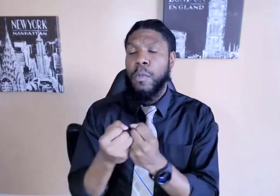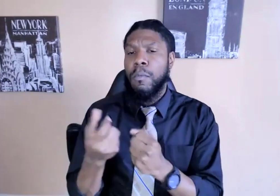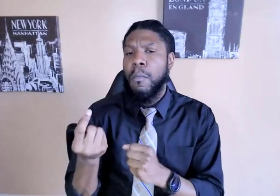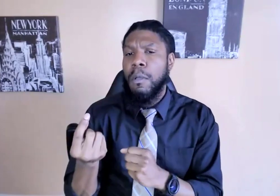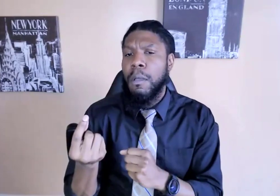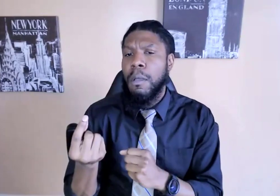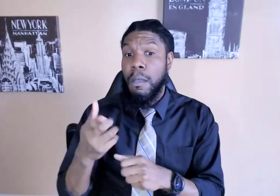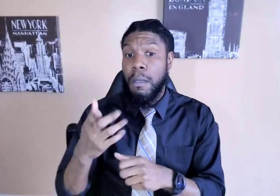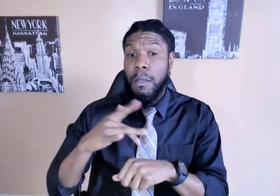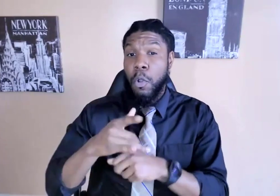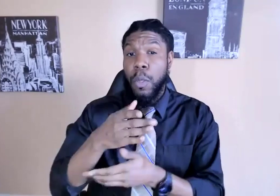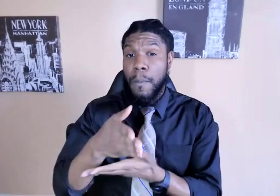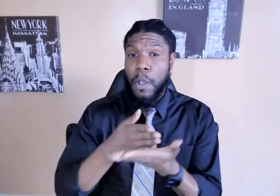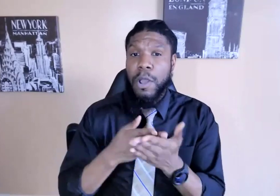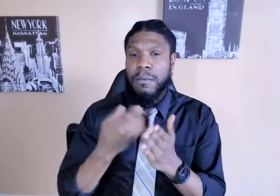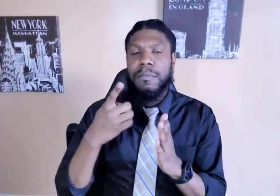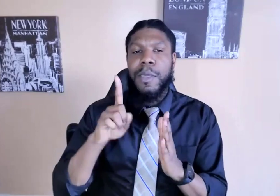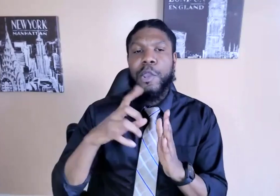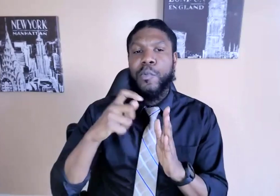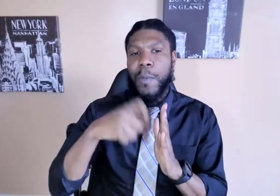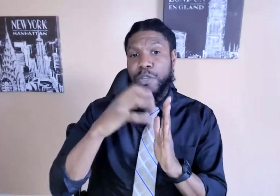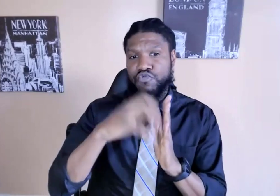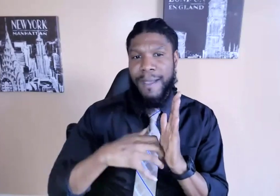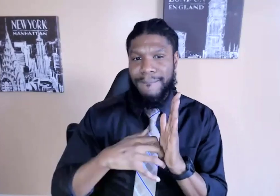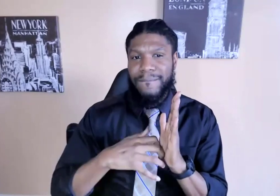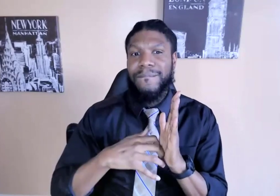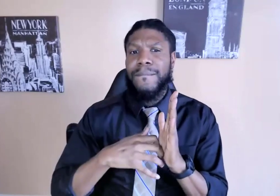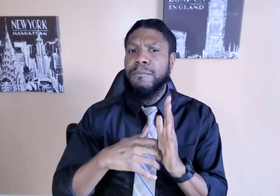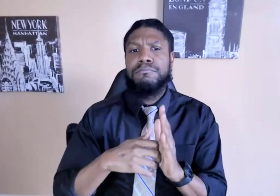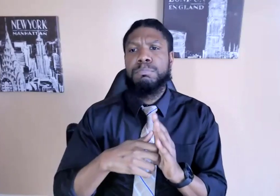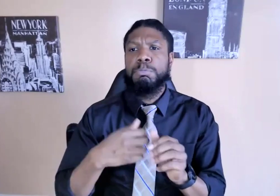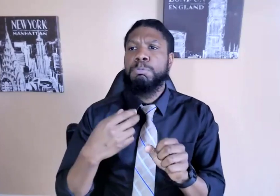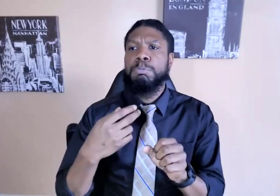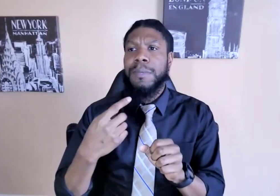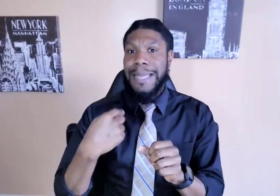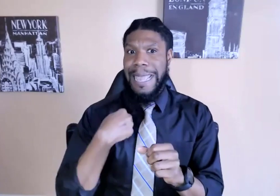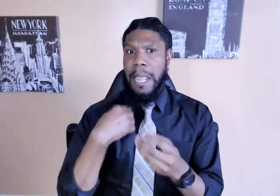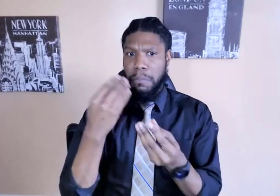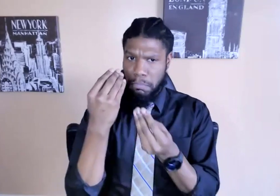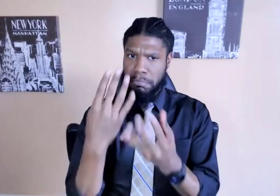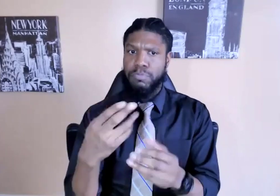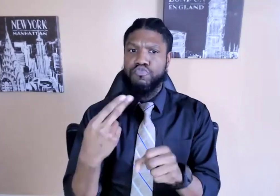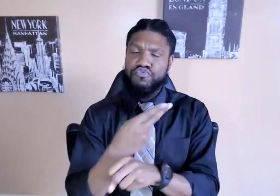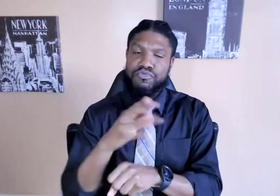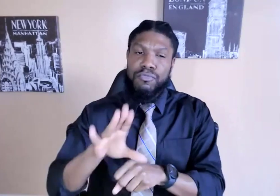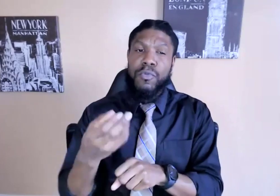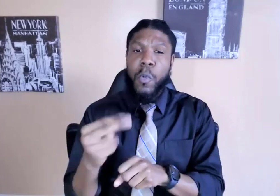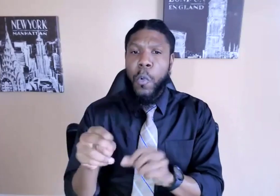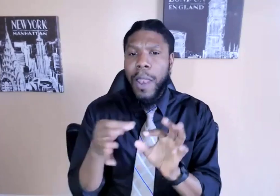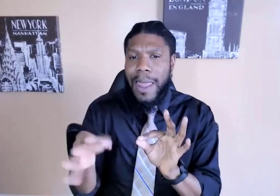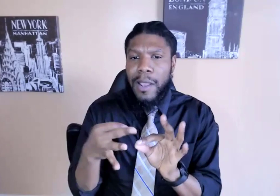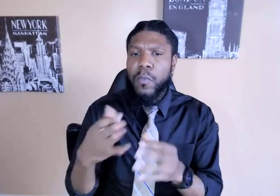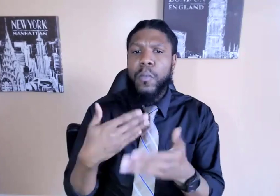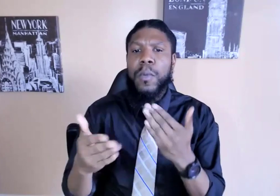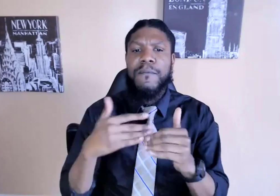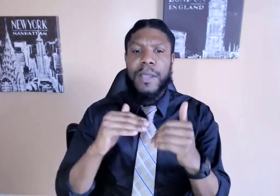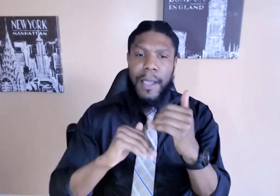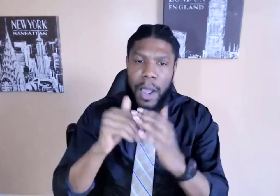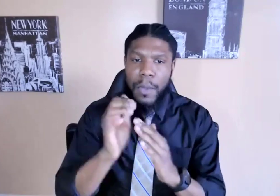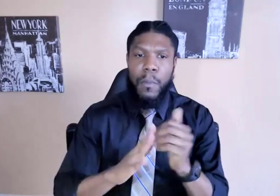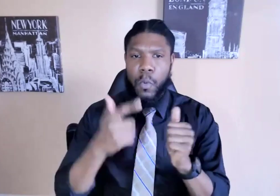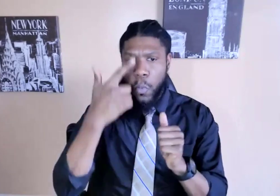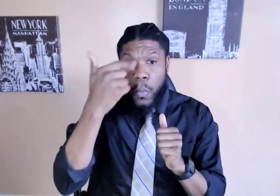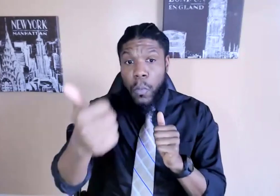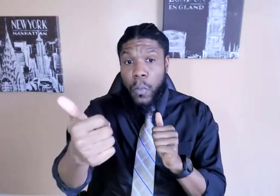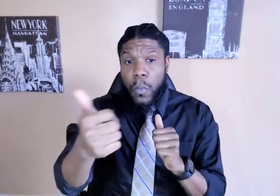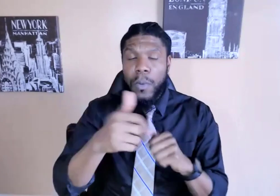in early parts of the draft, you can write in whatever language you want to write. If you can't get the words that you want in